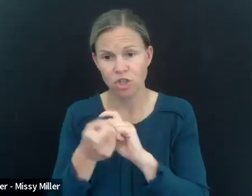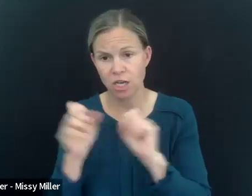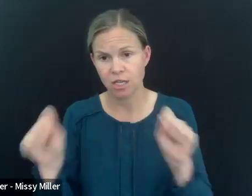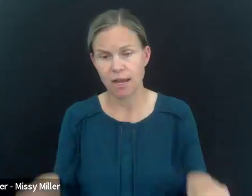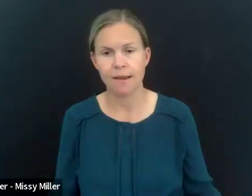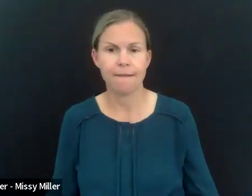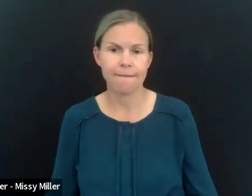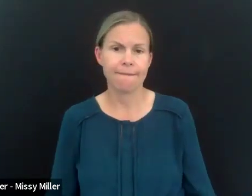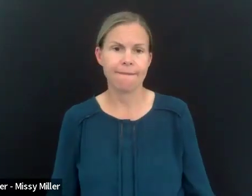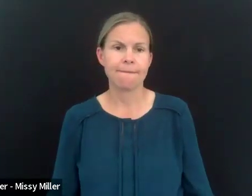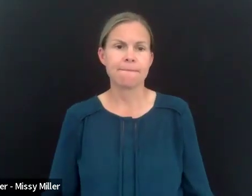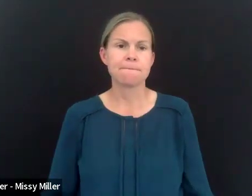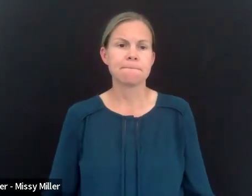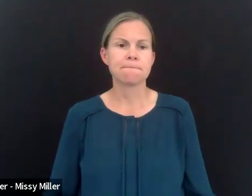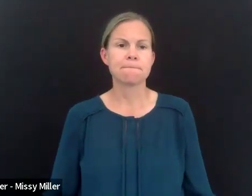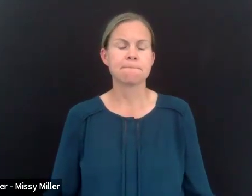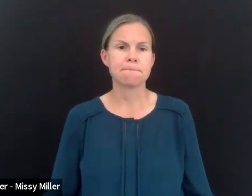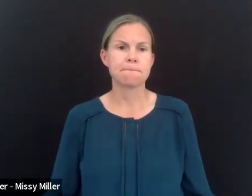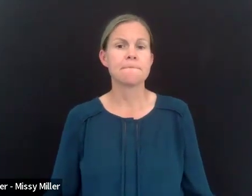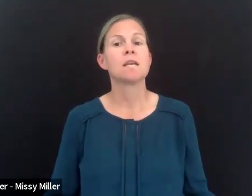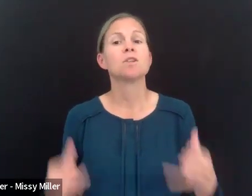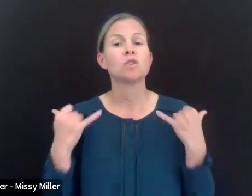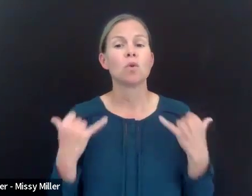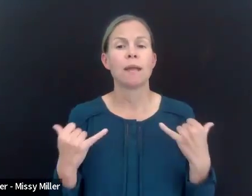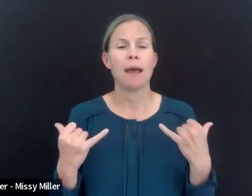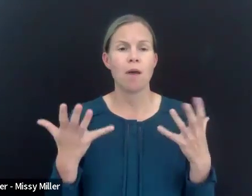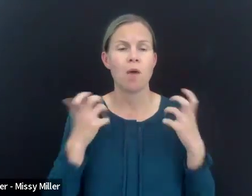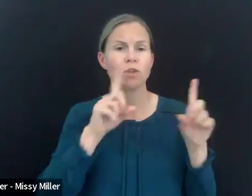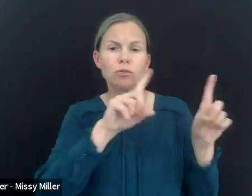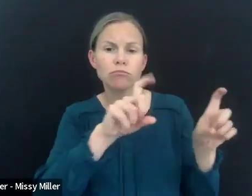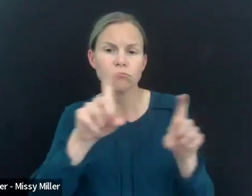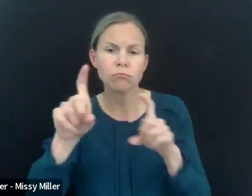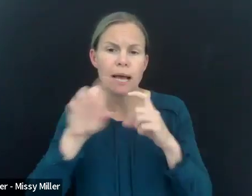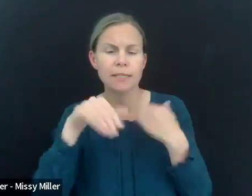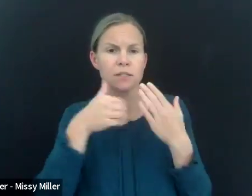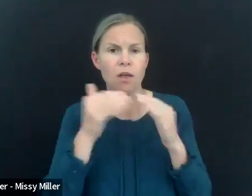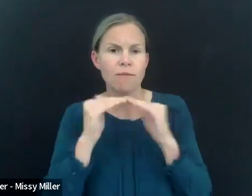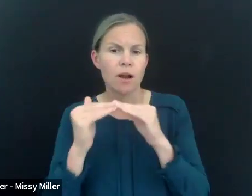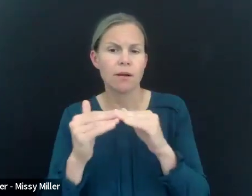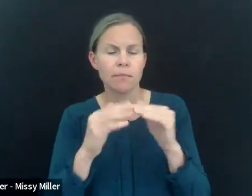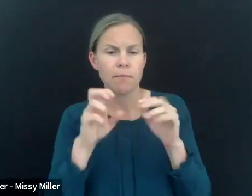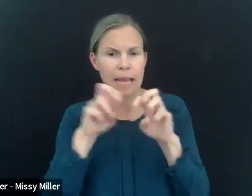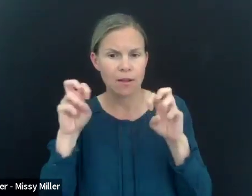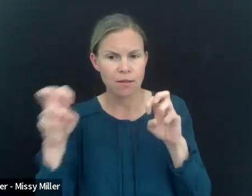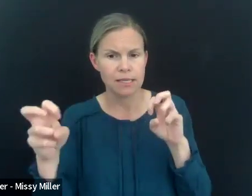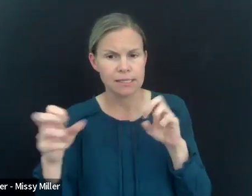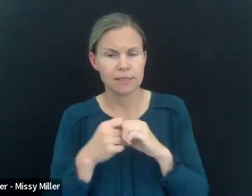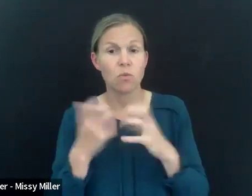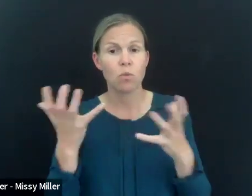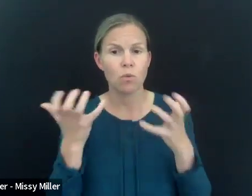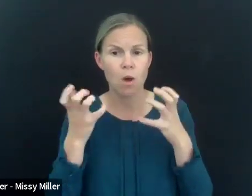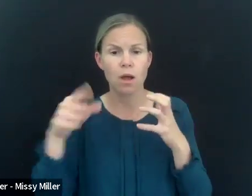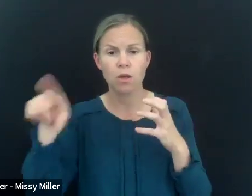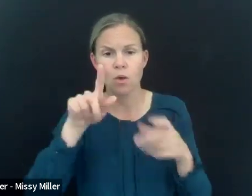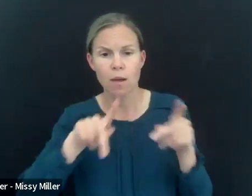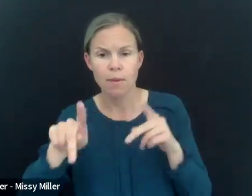So I just want to ask all of our panelists, you know, we want folks to be able to take action after this session, which can